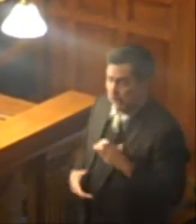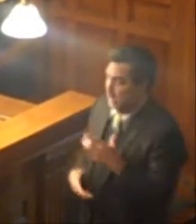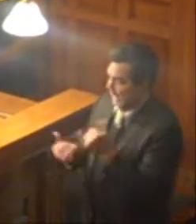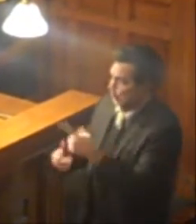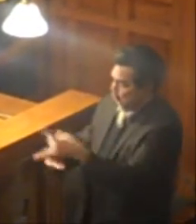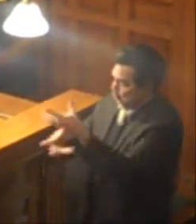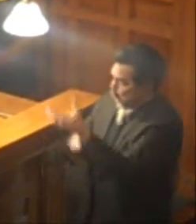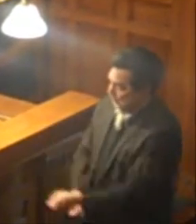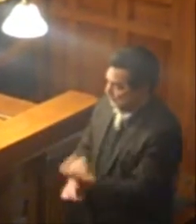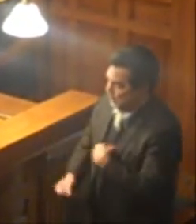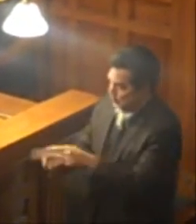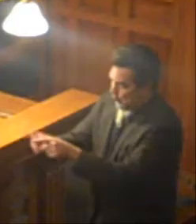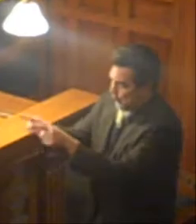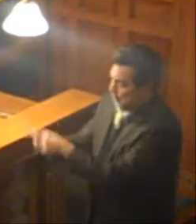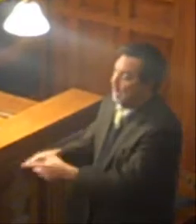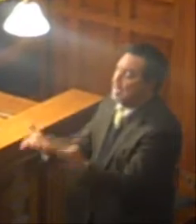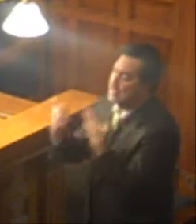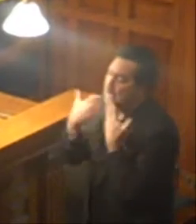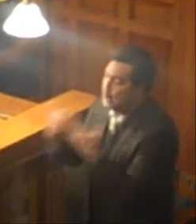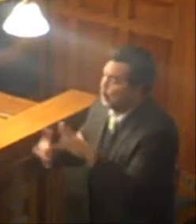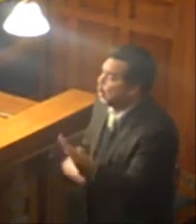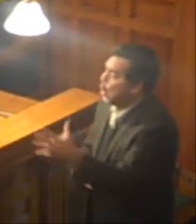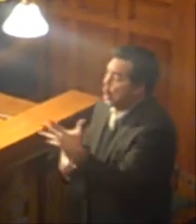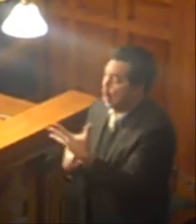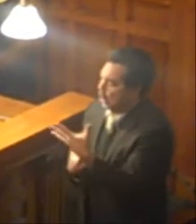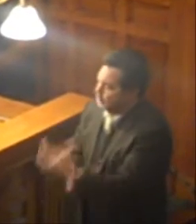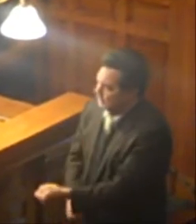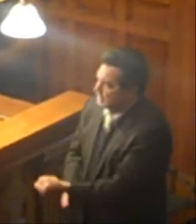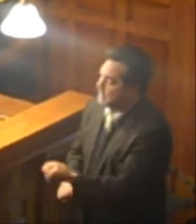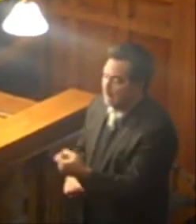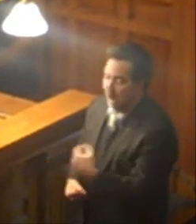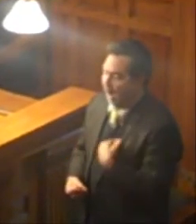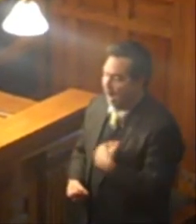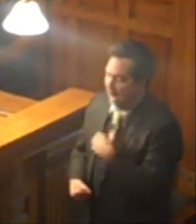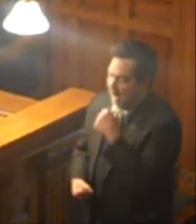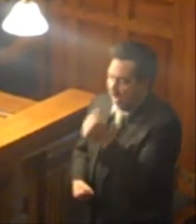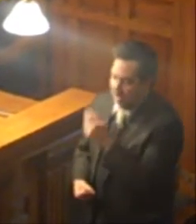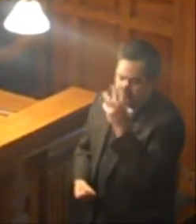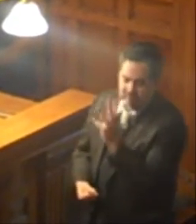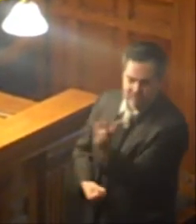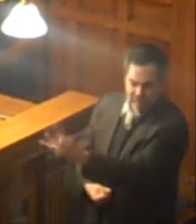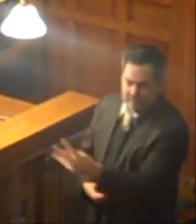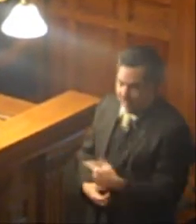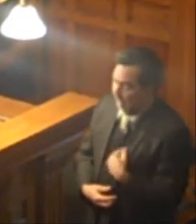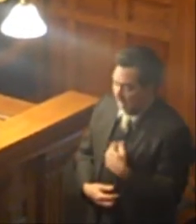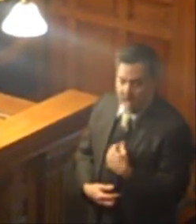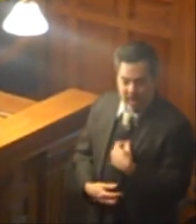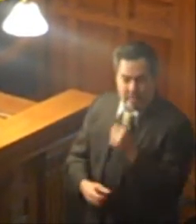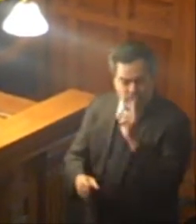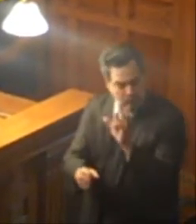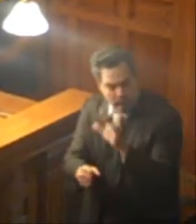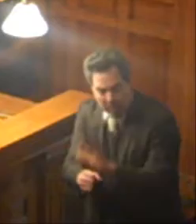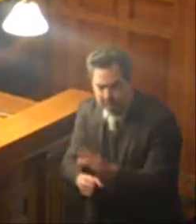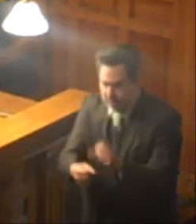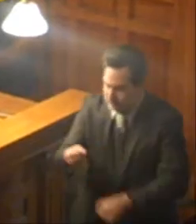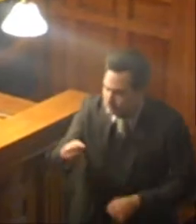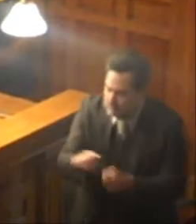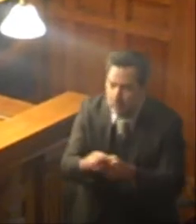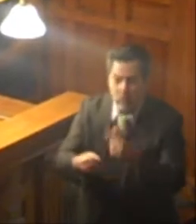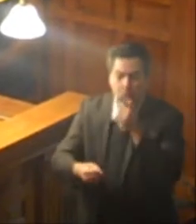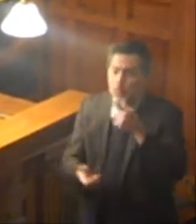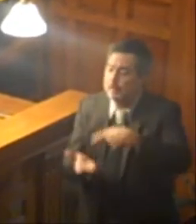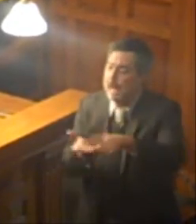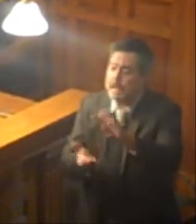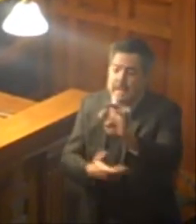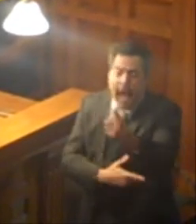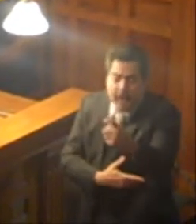Your confidence will not be squandered, and I pledge to work as one in the best interest of the taxpayers and the residents of